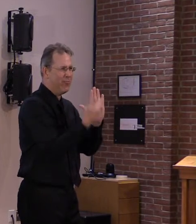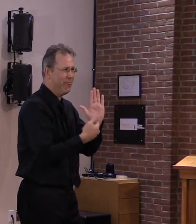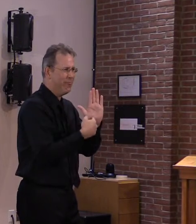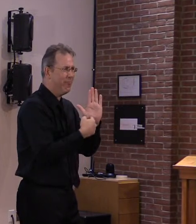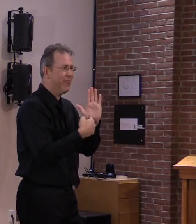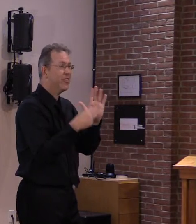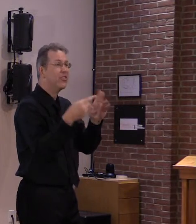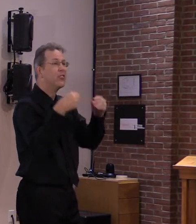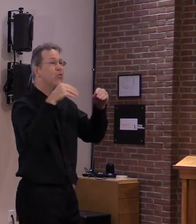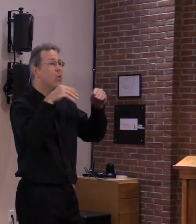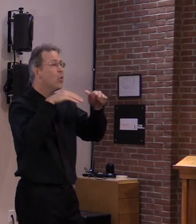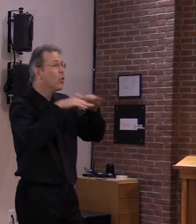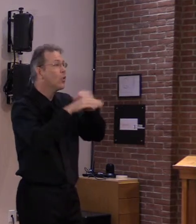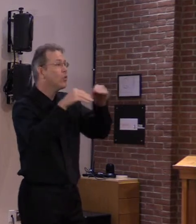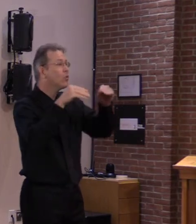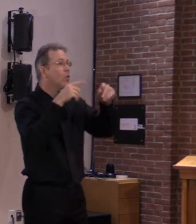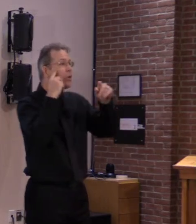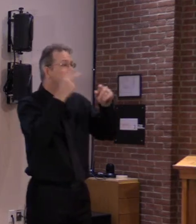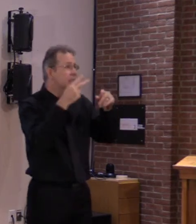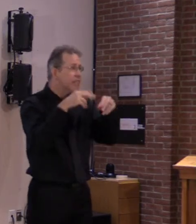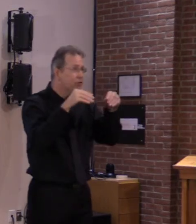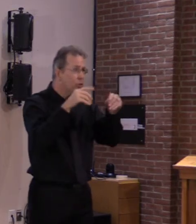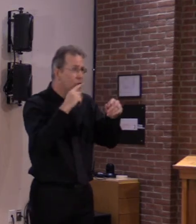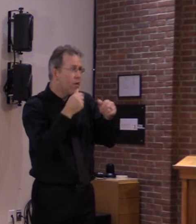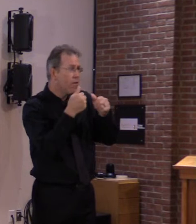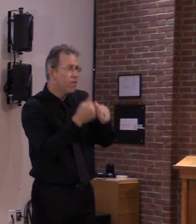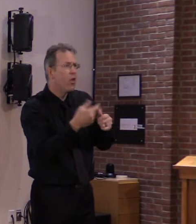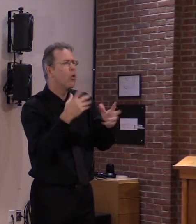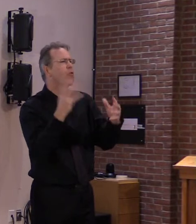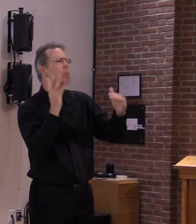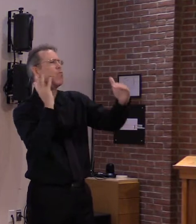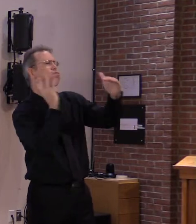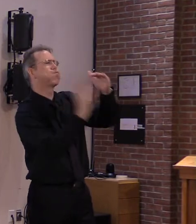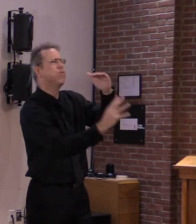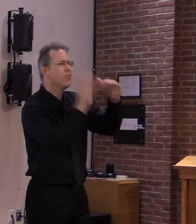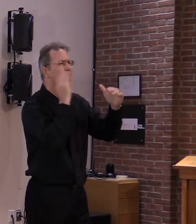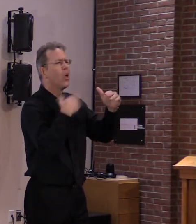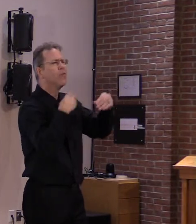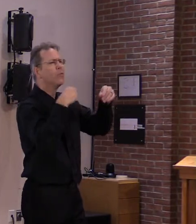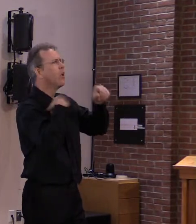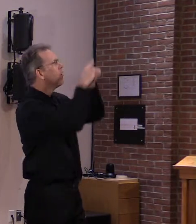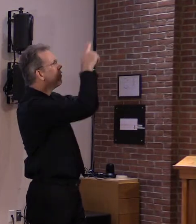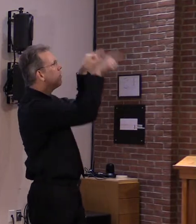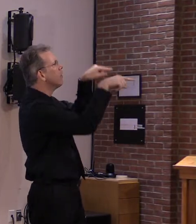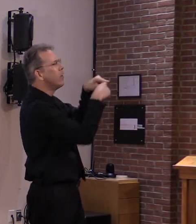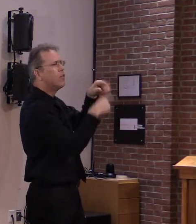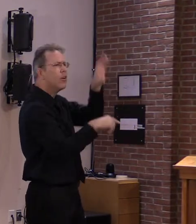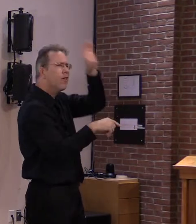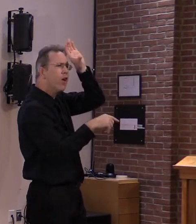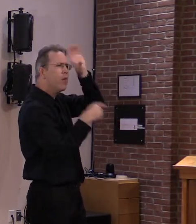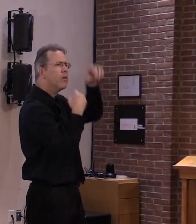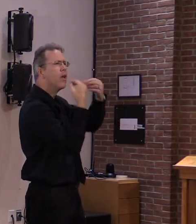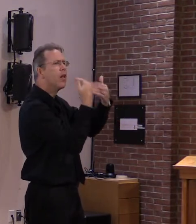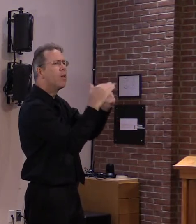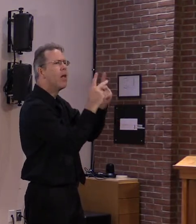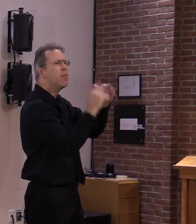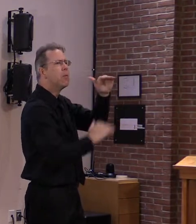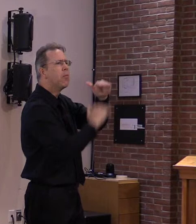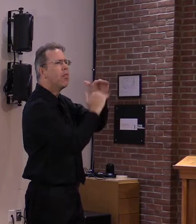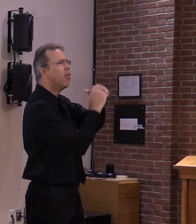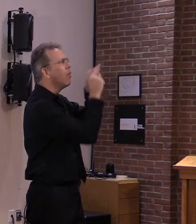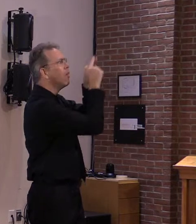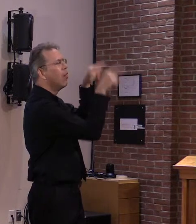The individuals' ages were 76, 81, and 94, and 1 passed away at home,